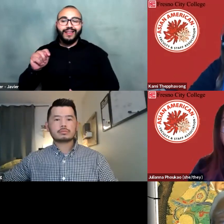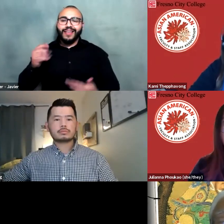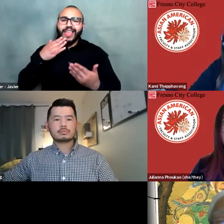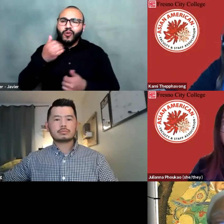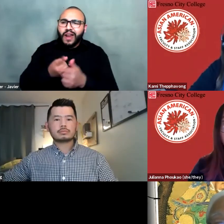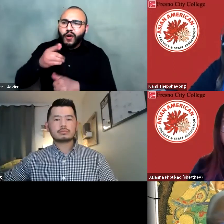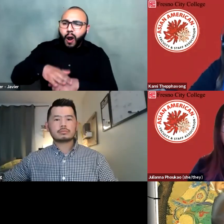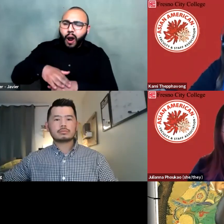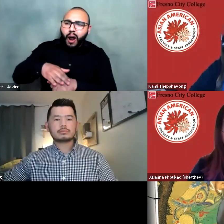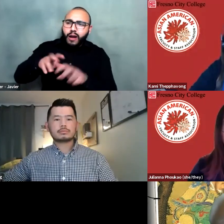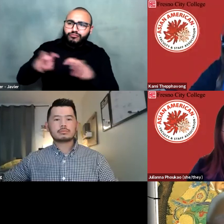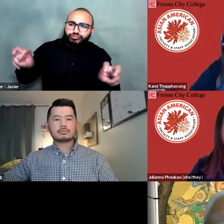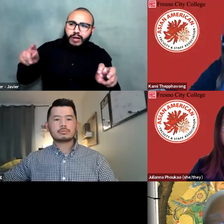panel.